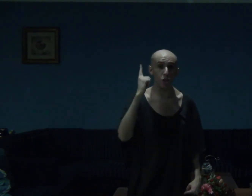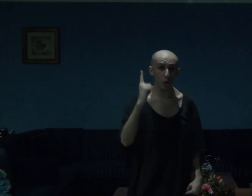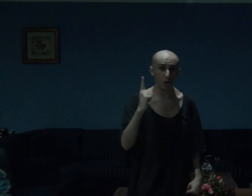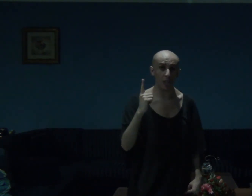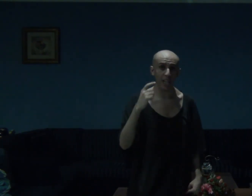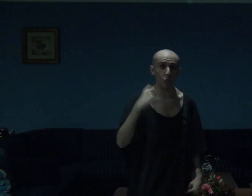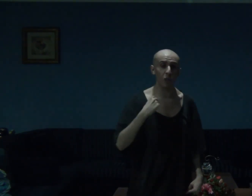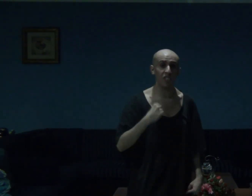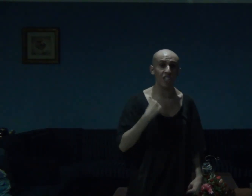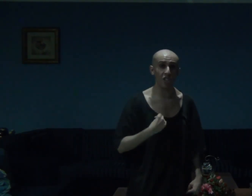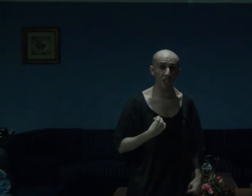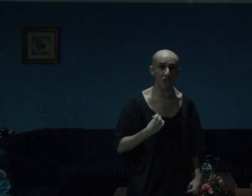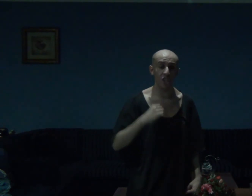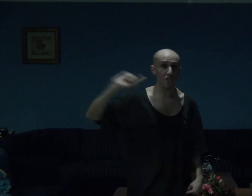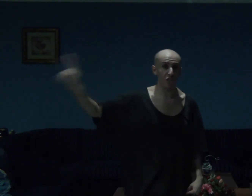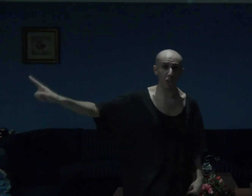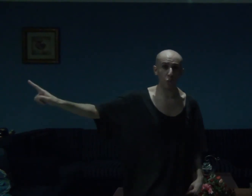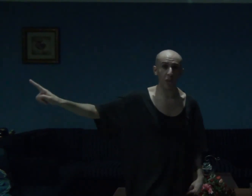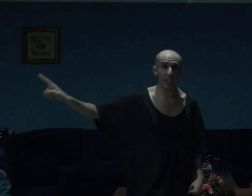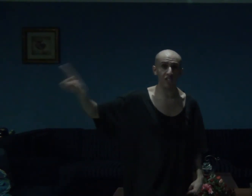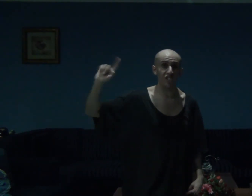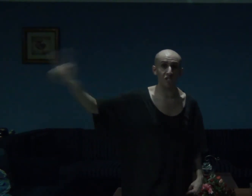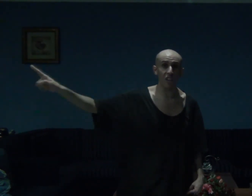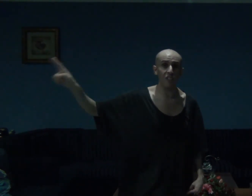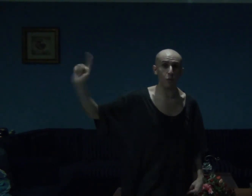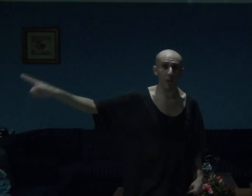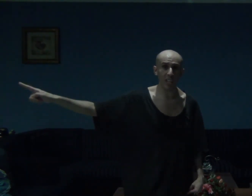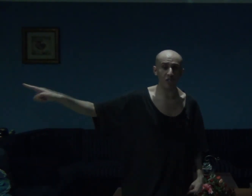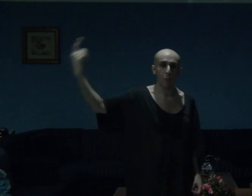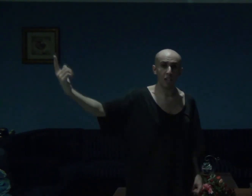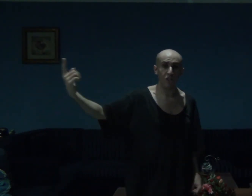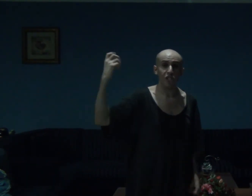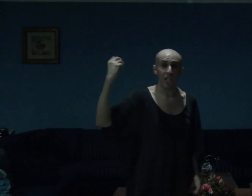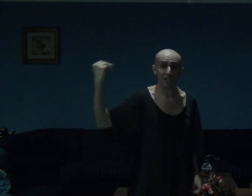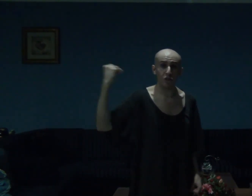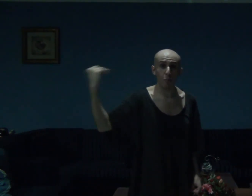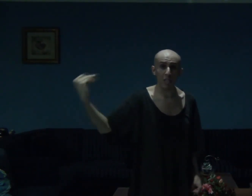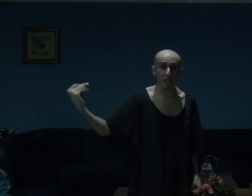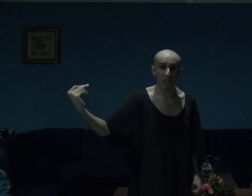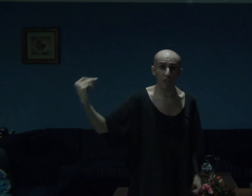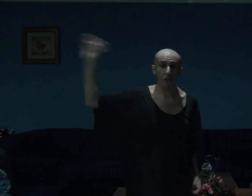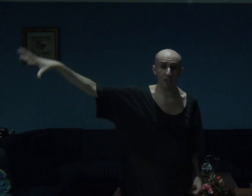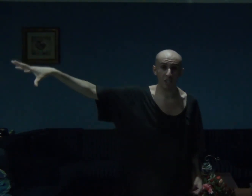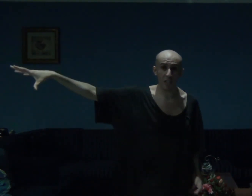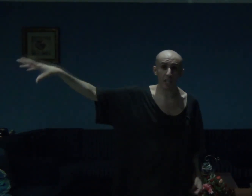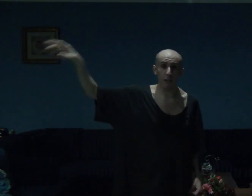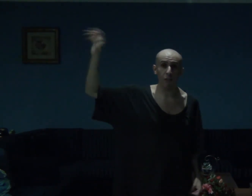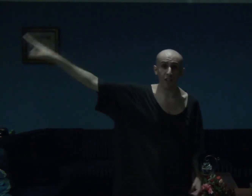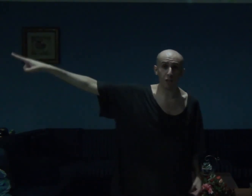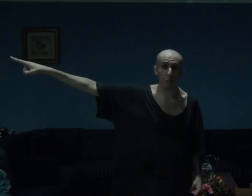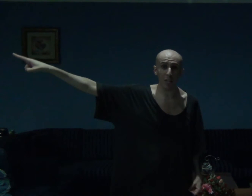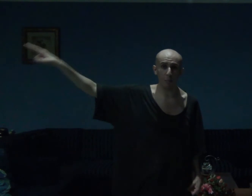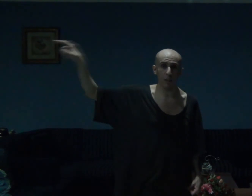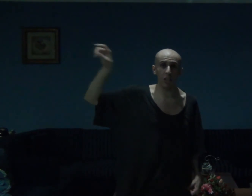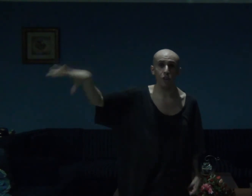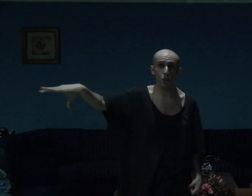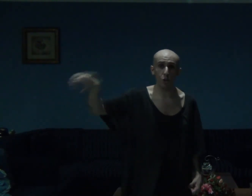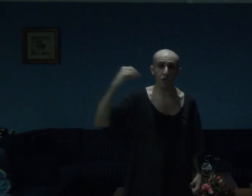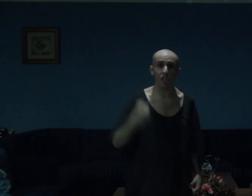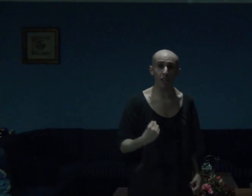knows that what he does is not right. It's never right, but it has to be done for the sake of his people and those he